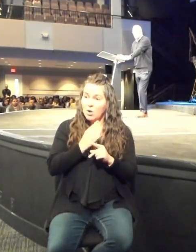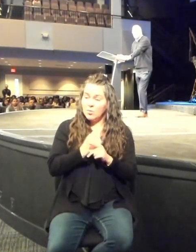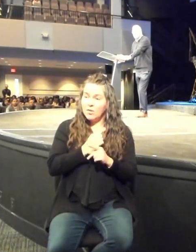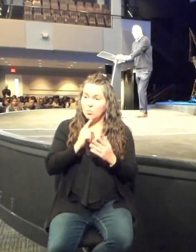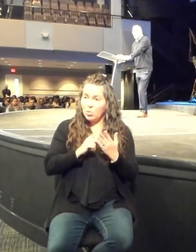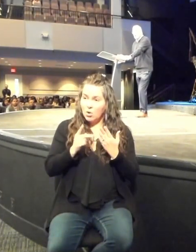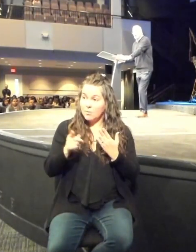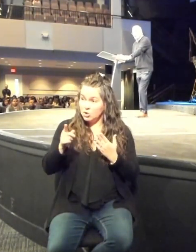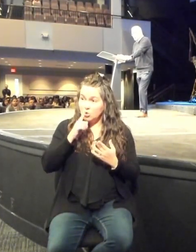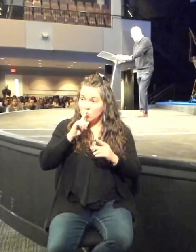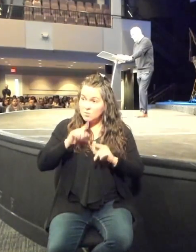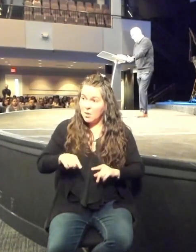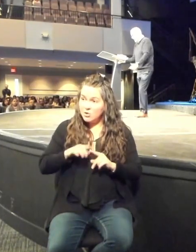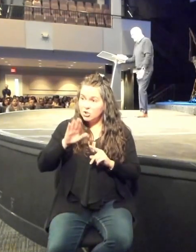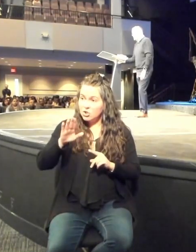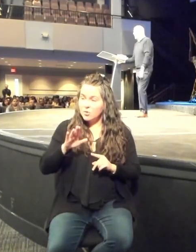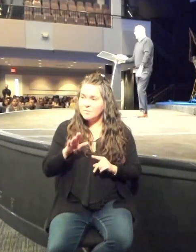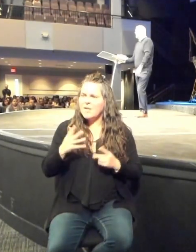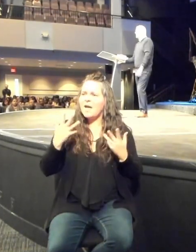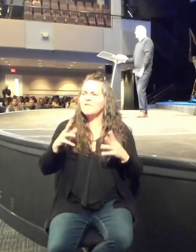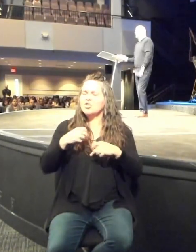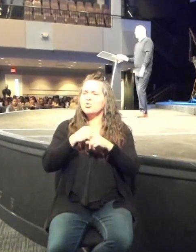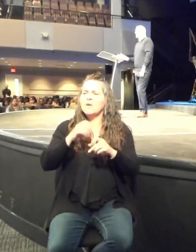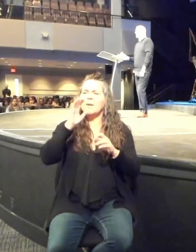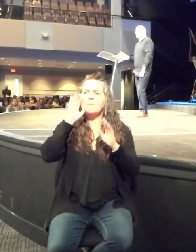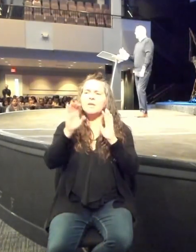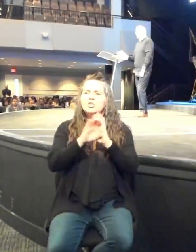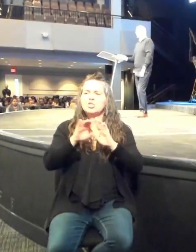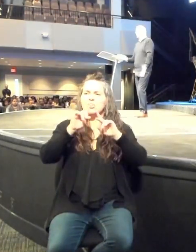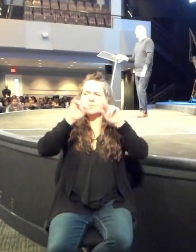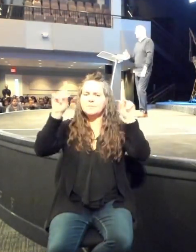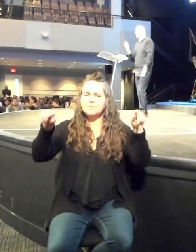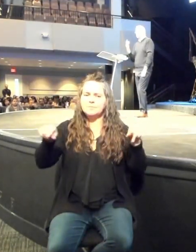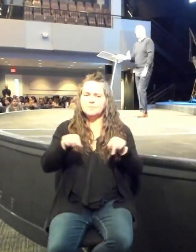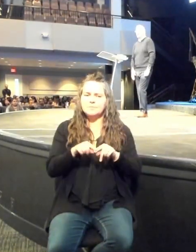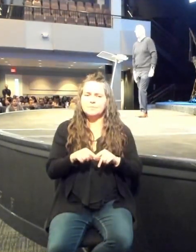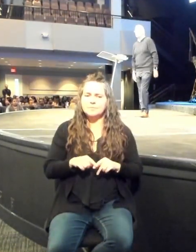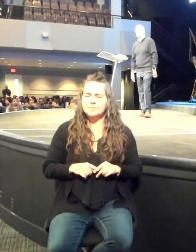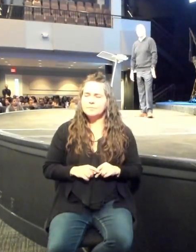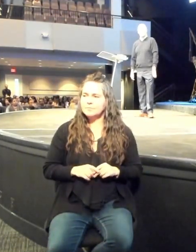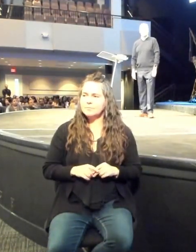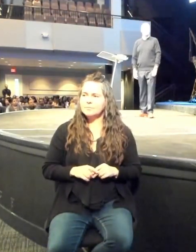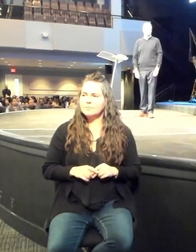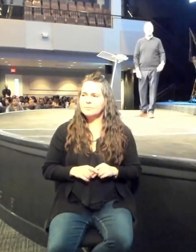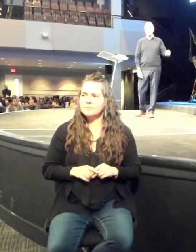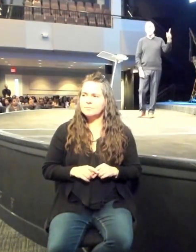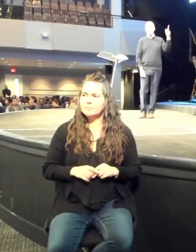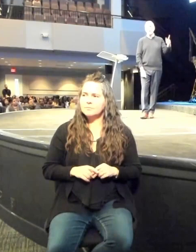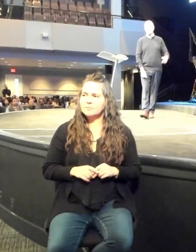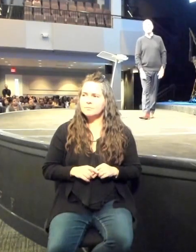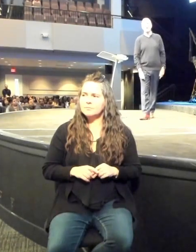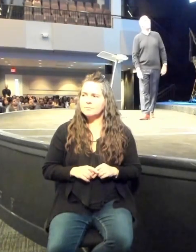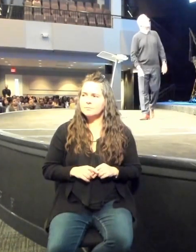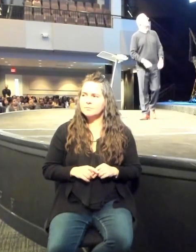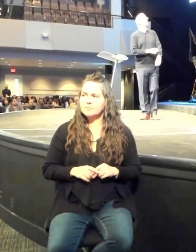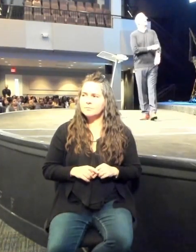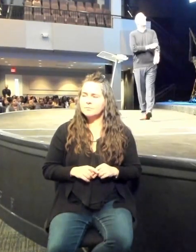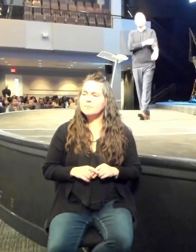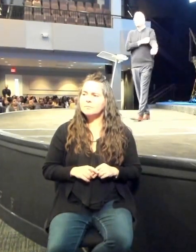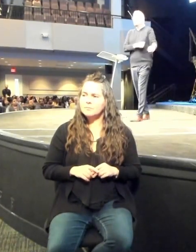your conscience? I created a little graphic for us that you'll see on the screen. This might be the most important graphic I'll give you the whole year. Take a look at this